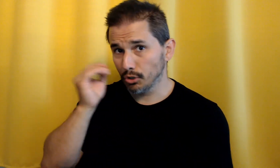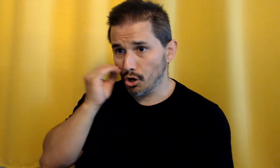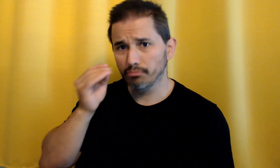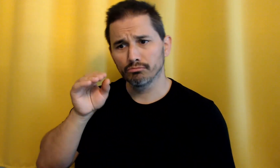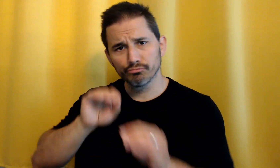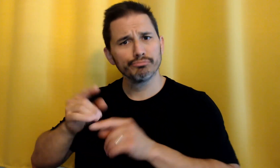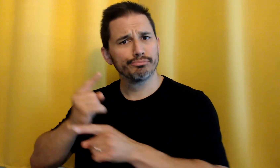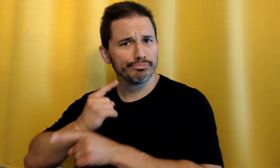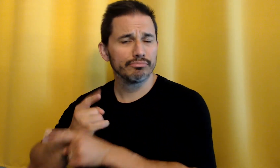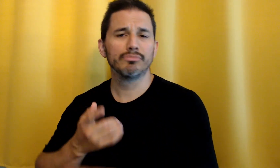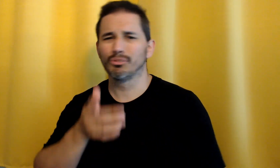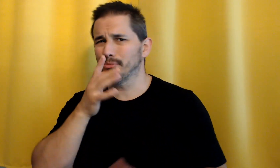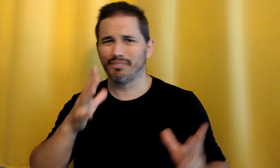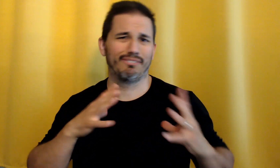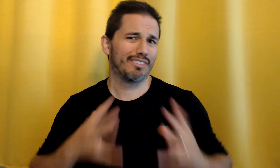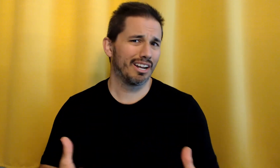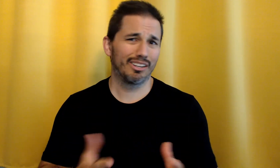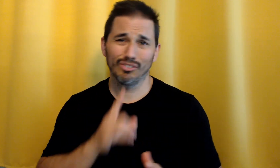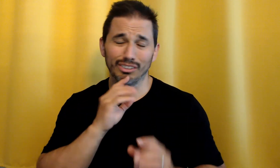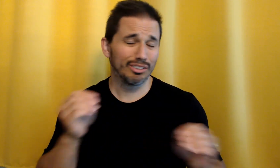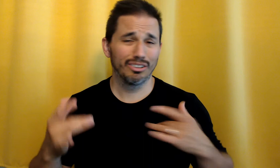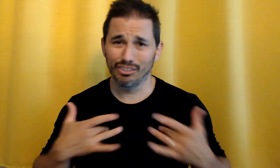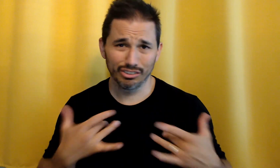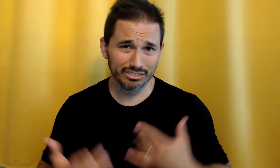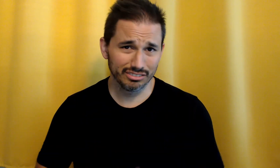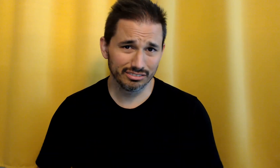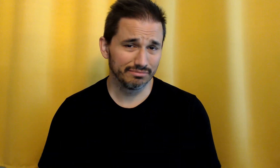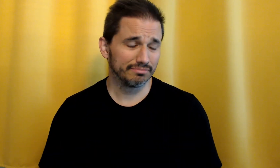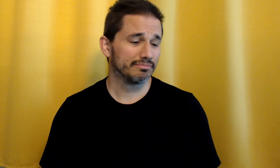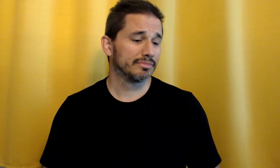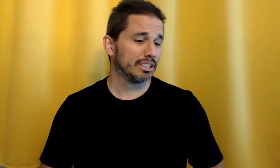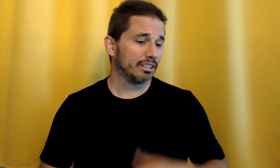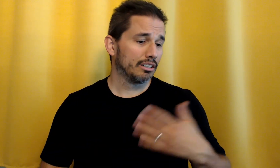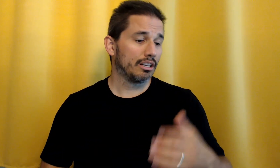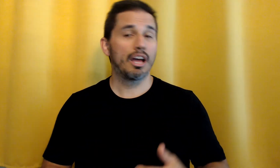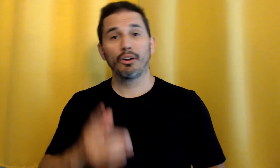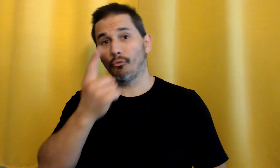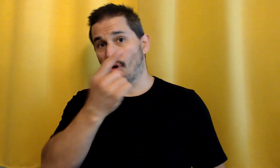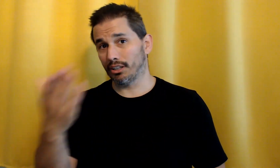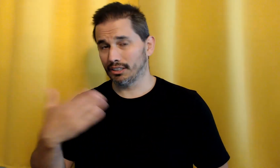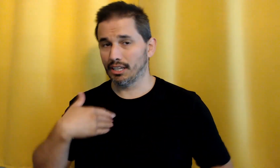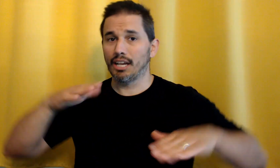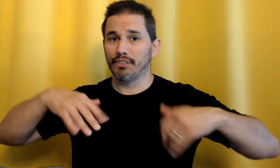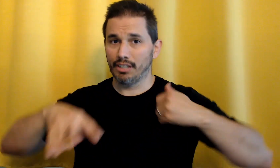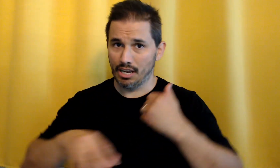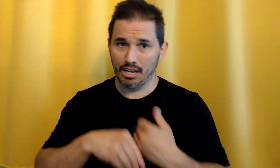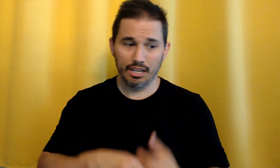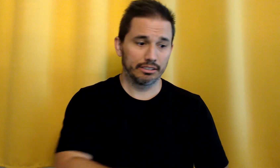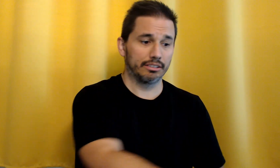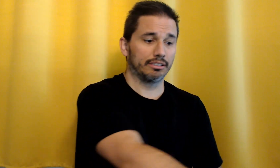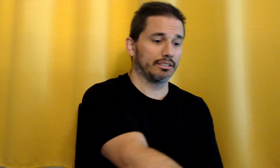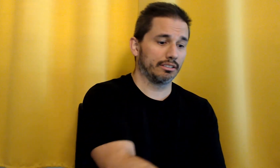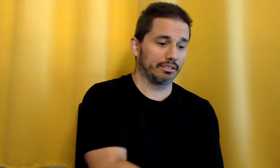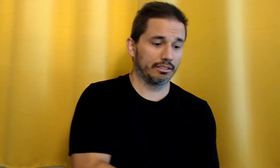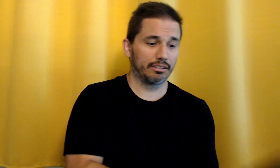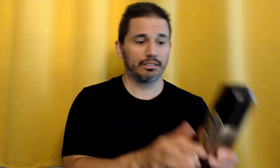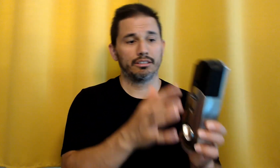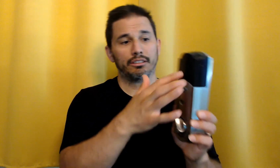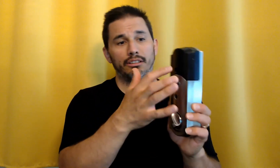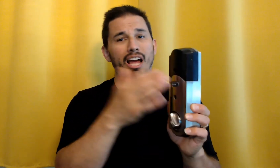long as you're used to using passwords with your other smart devices, there's really no concern with this one. One thing I haven't added